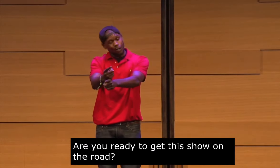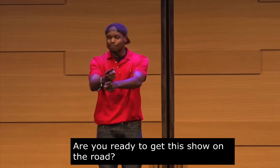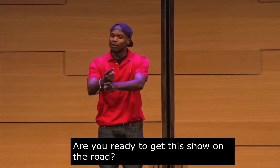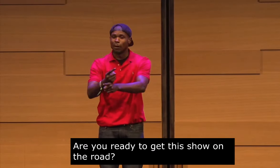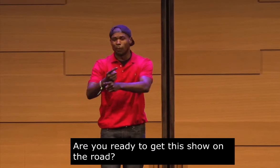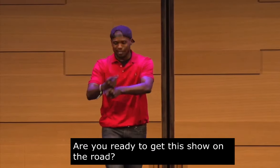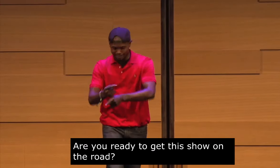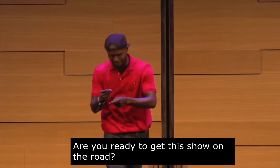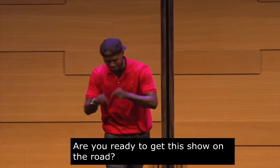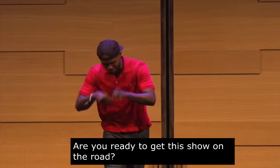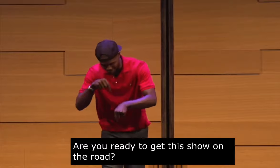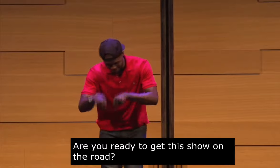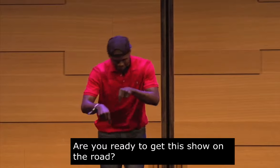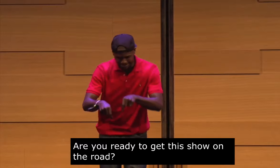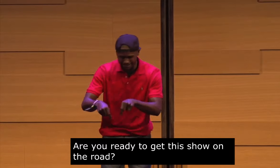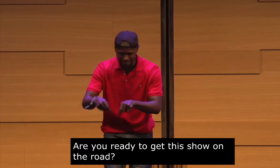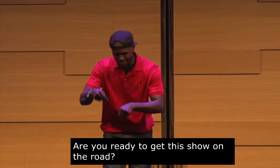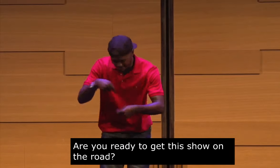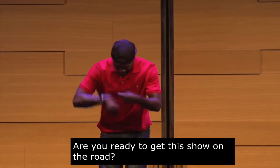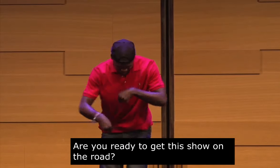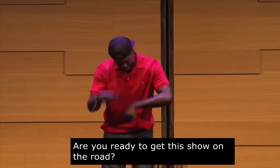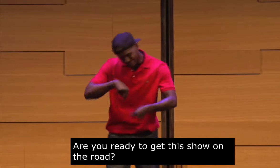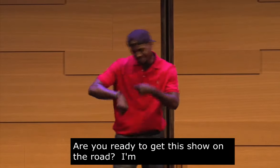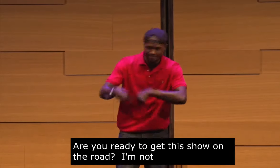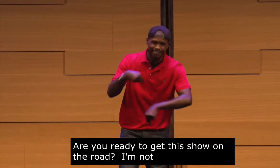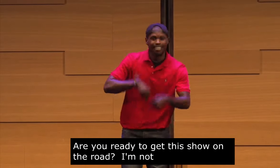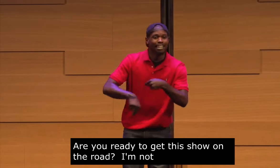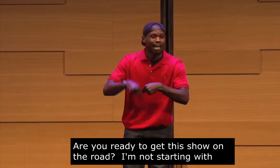I'm not starting with a song. I'm not starting with a song. Let's go back.